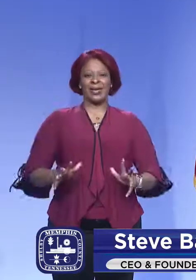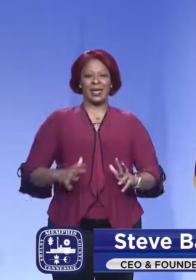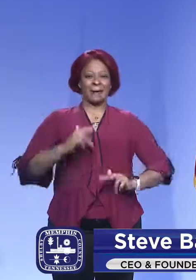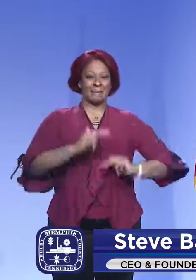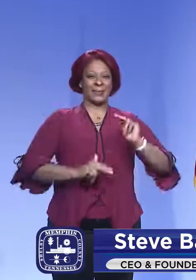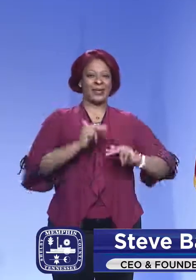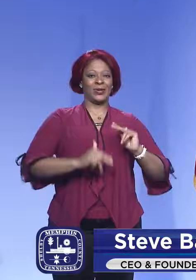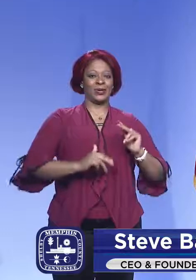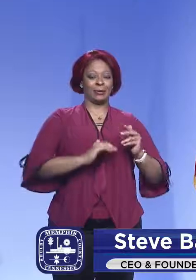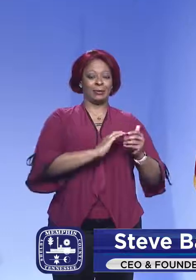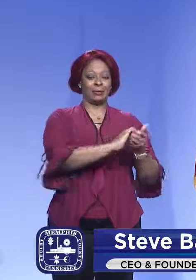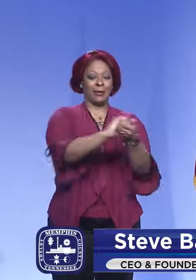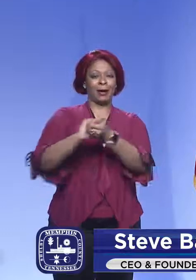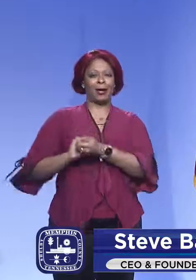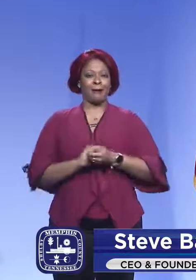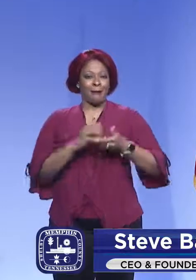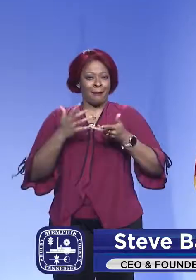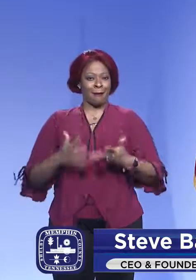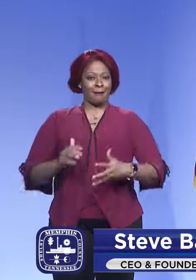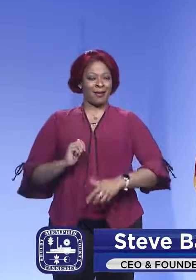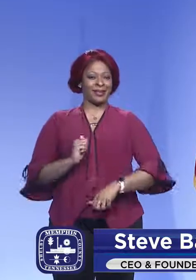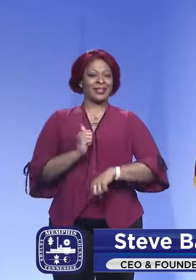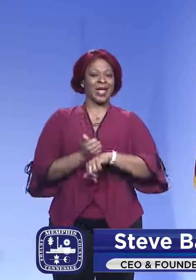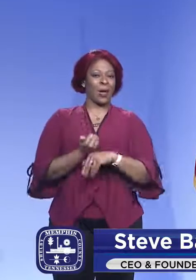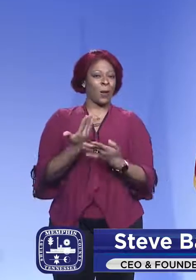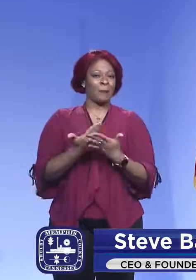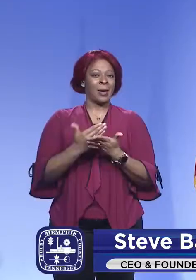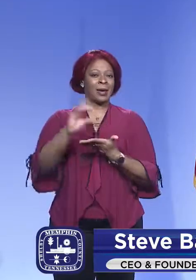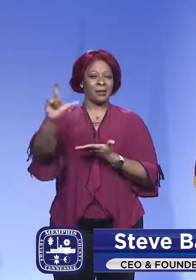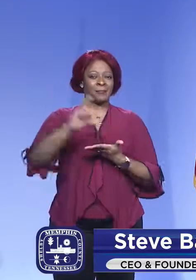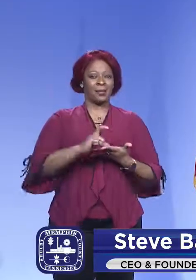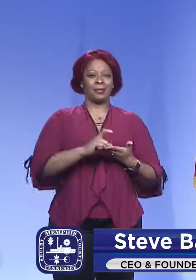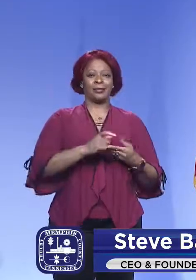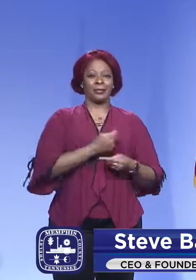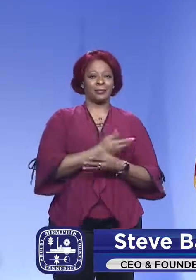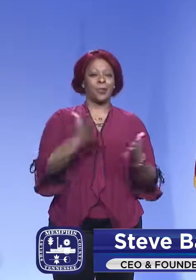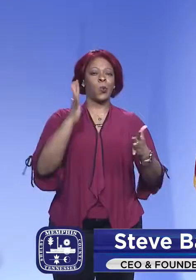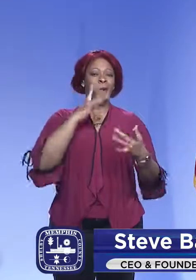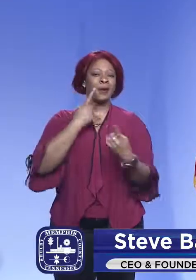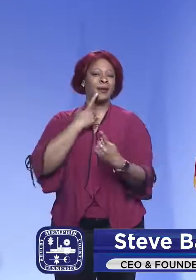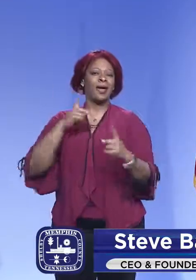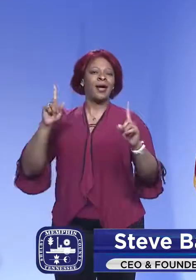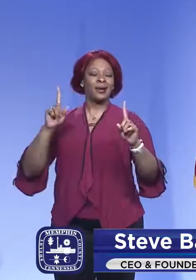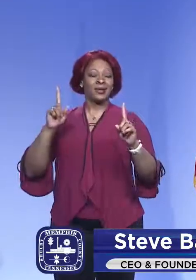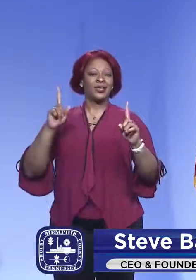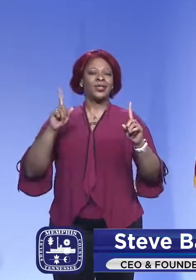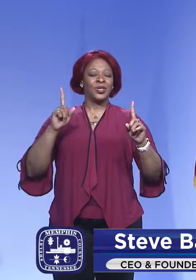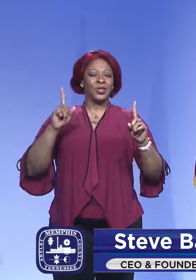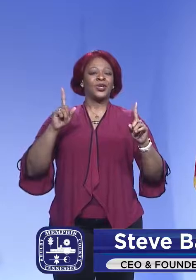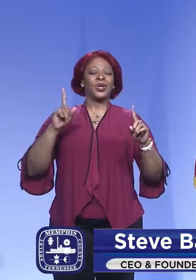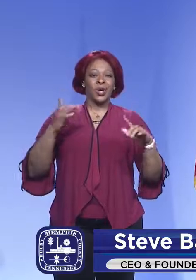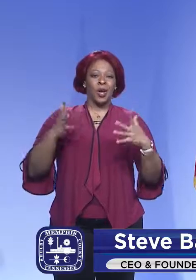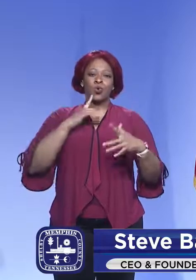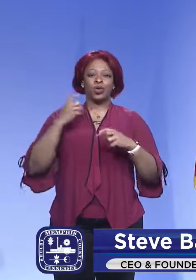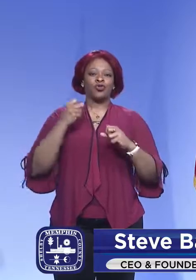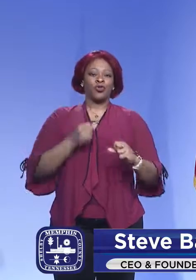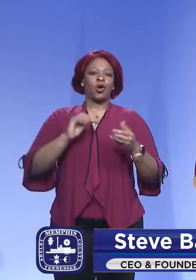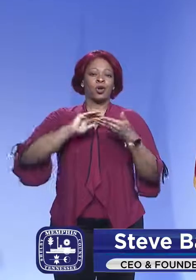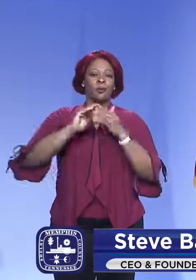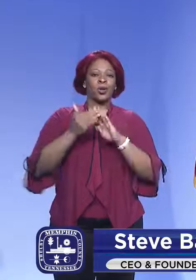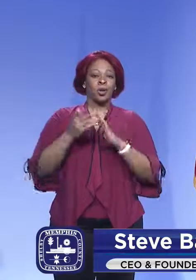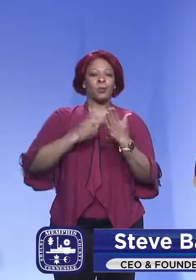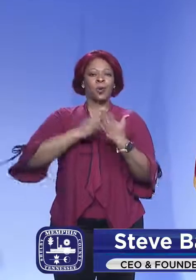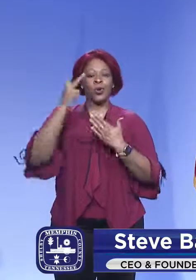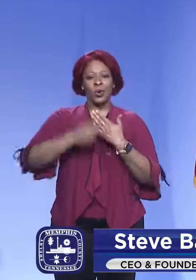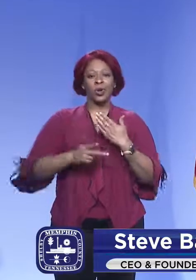built something collaboratively. And I think that we'll be able to announce a robust community-wide program